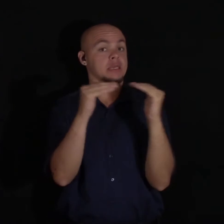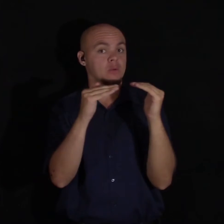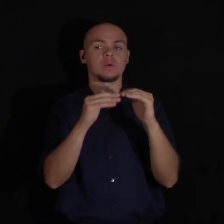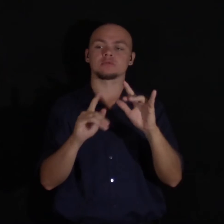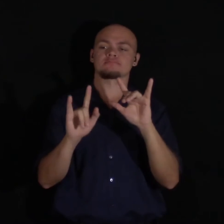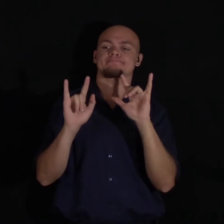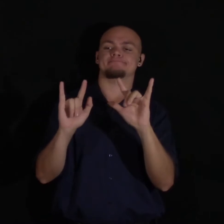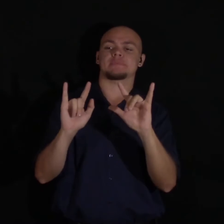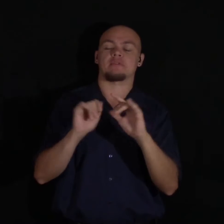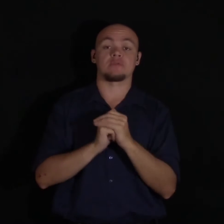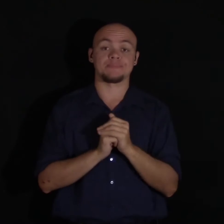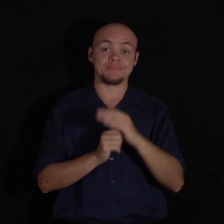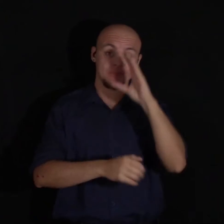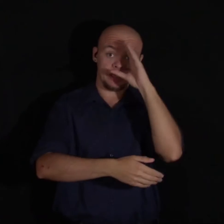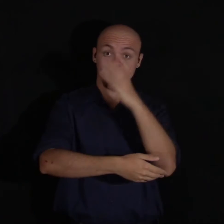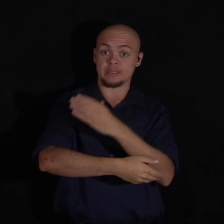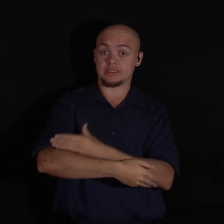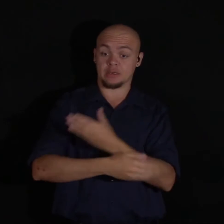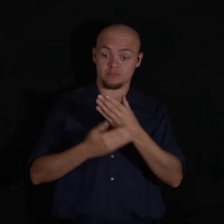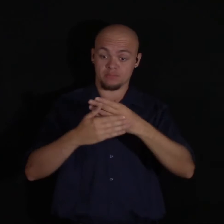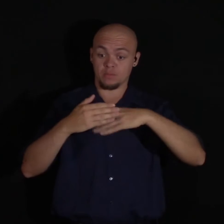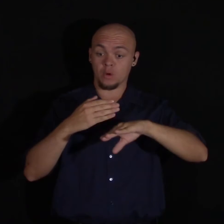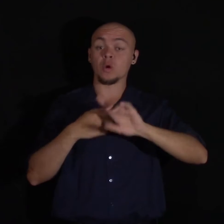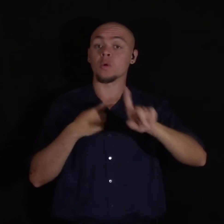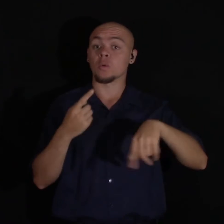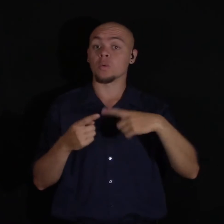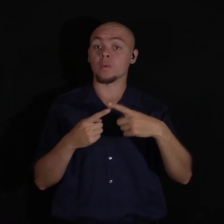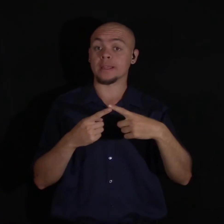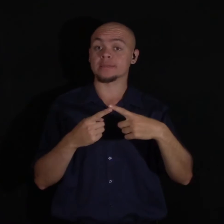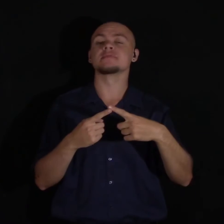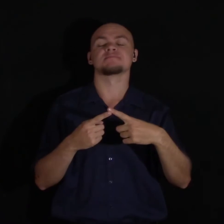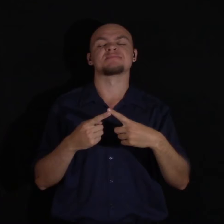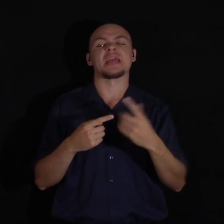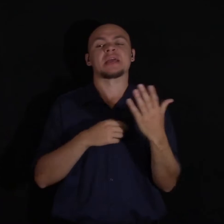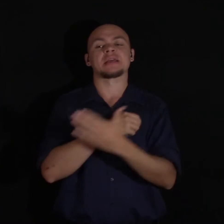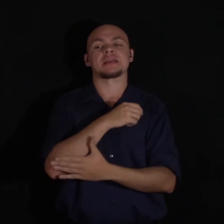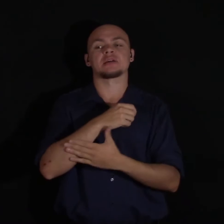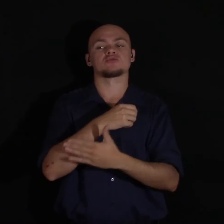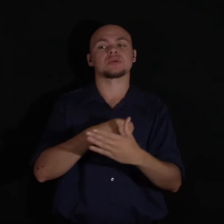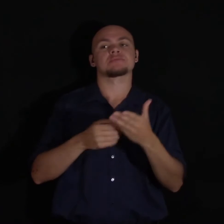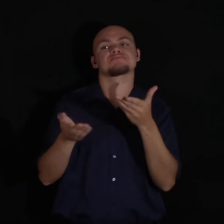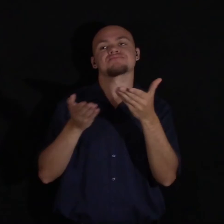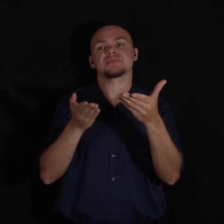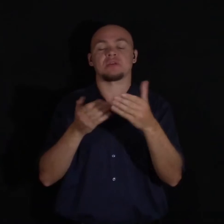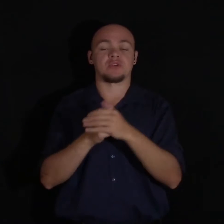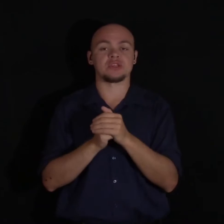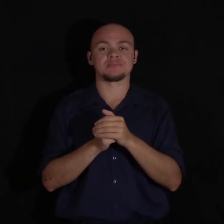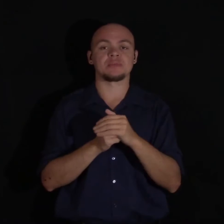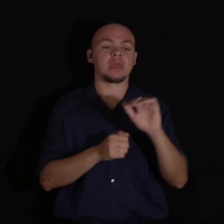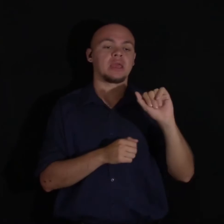His son was bred in the service of his country, and Agatha had ranked with ladies of the highest